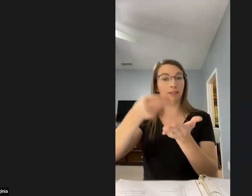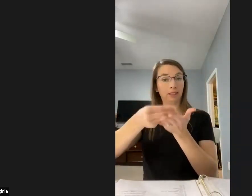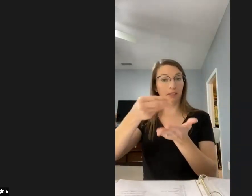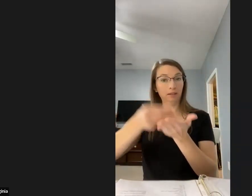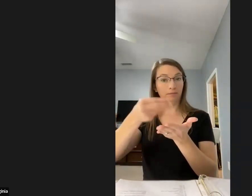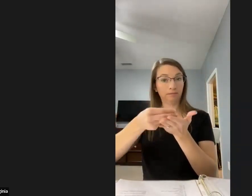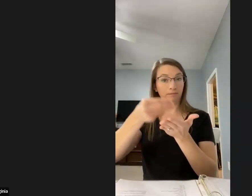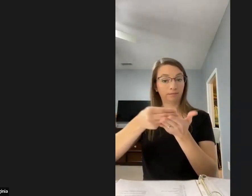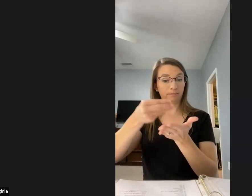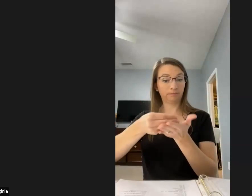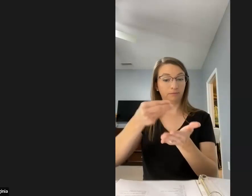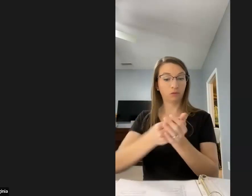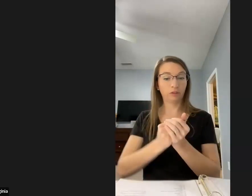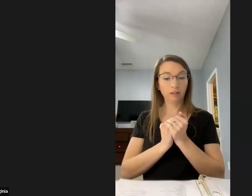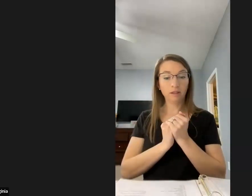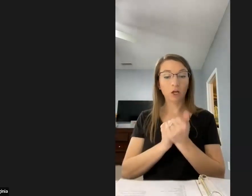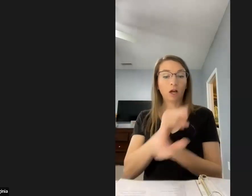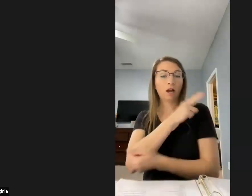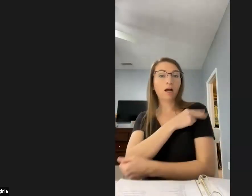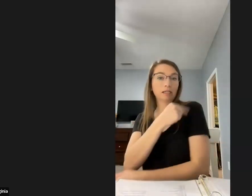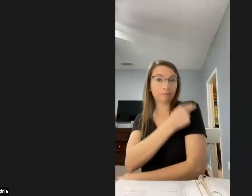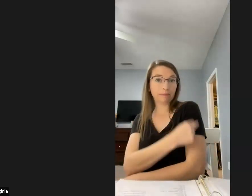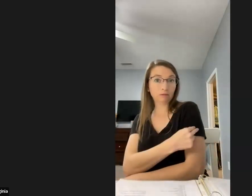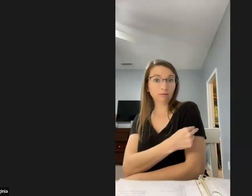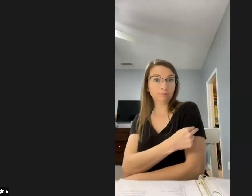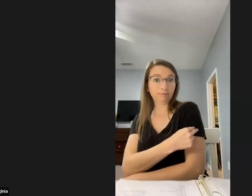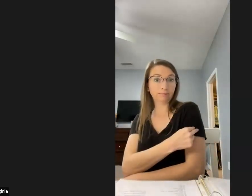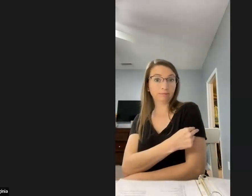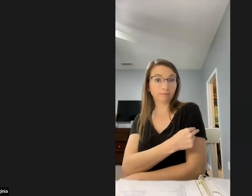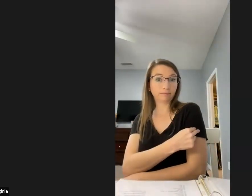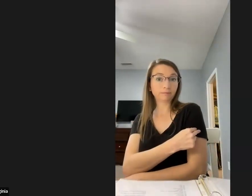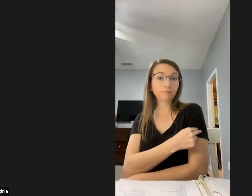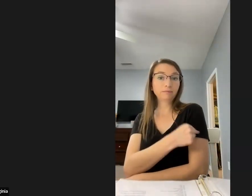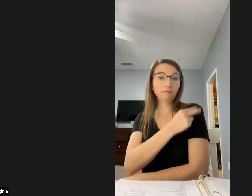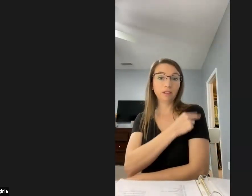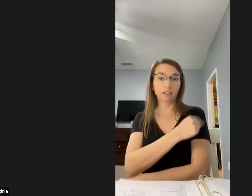money, okay. Hospital,